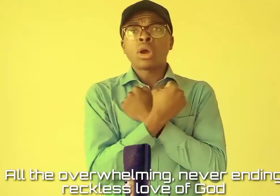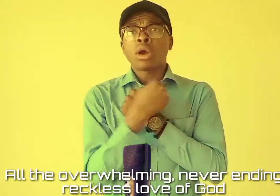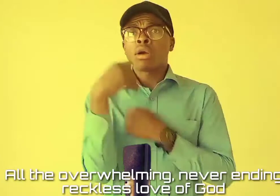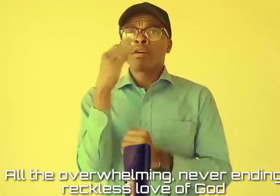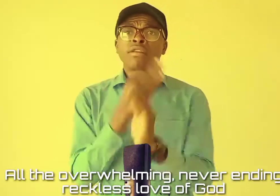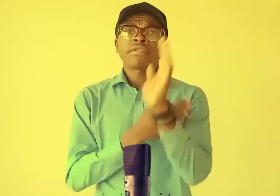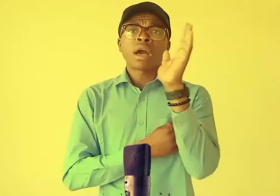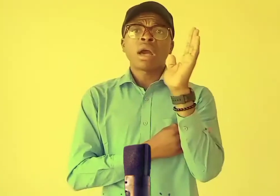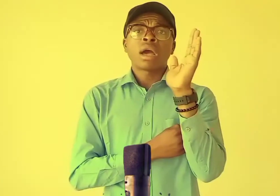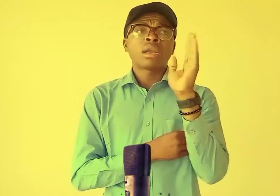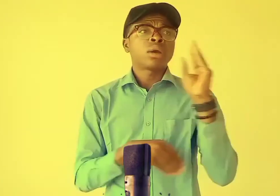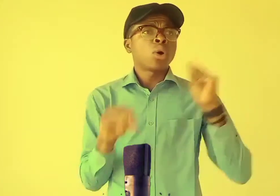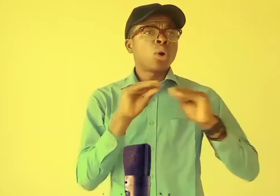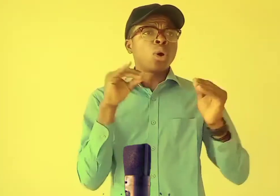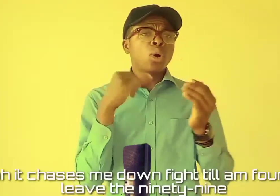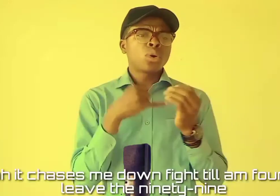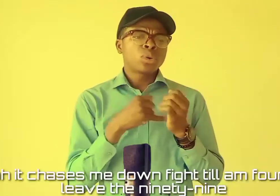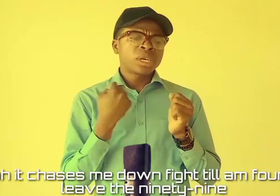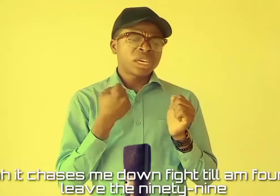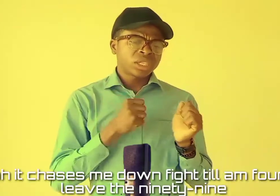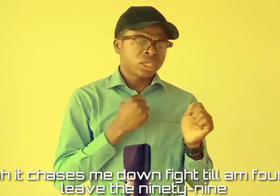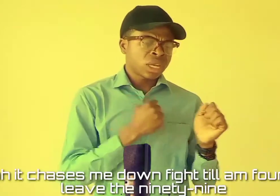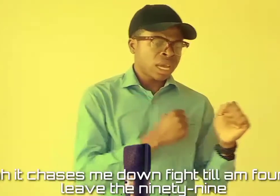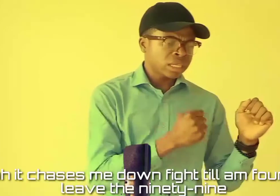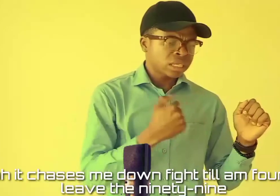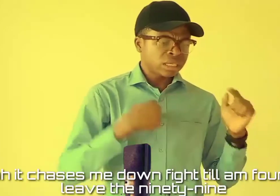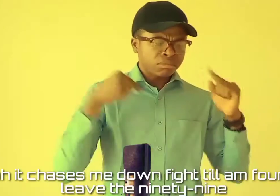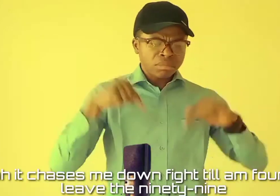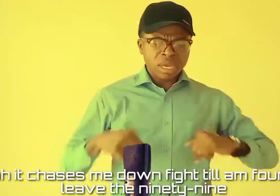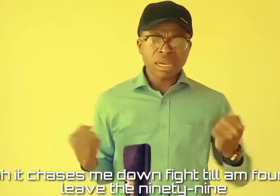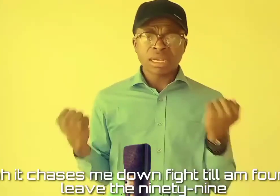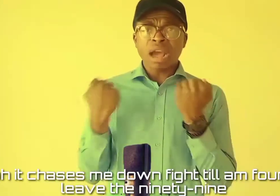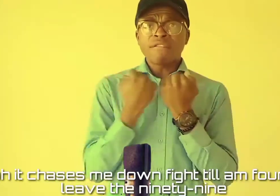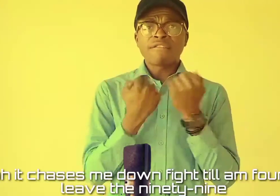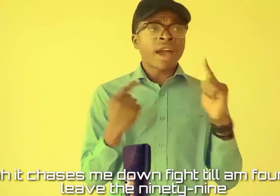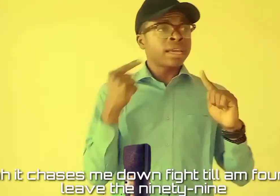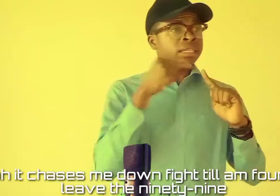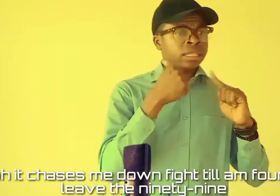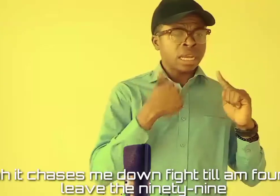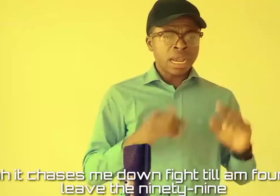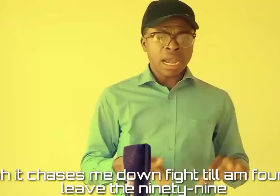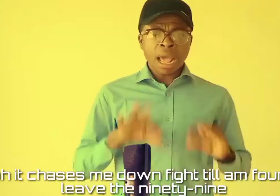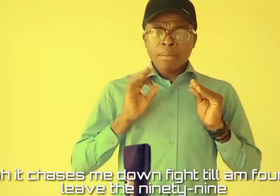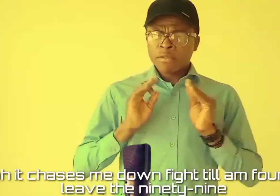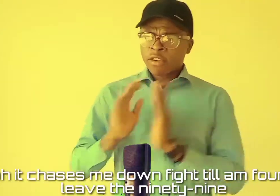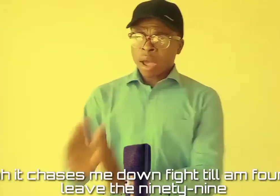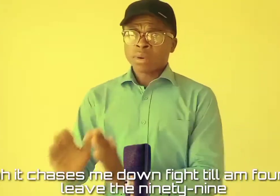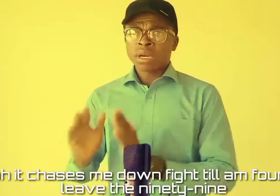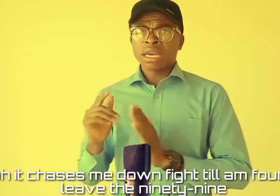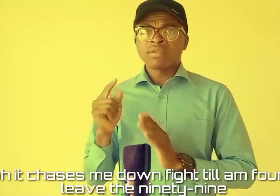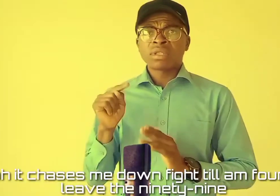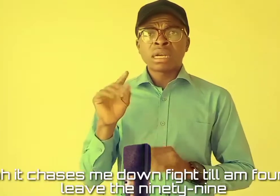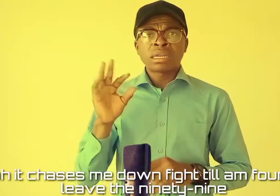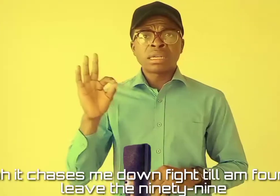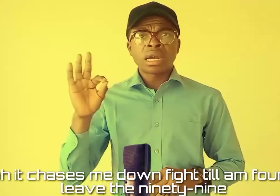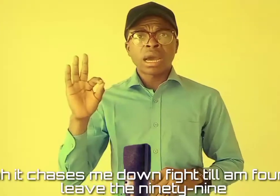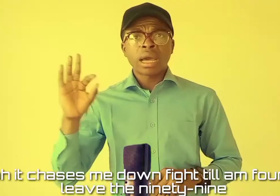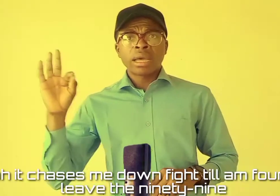Love of God. Oh, he chases me down, fights till I'm found. Leaves the night